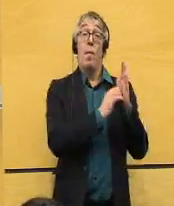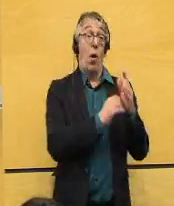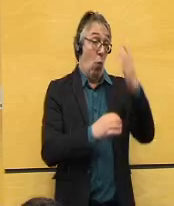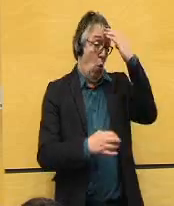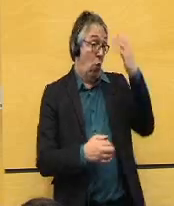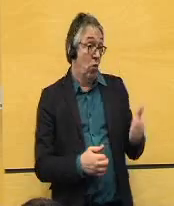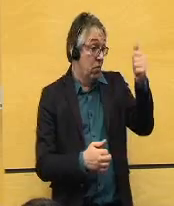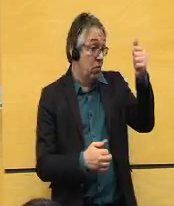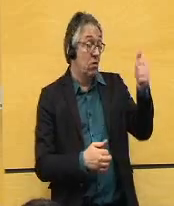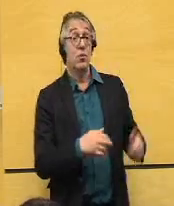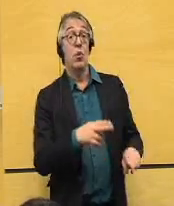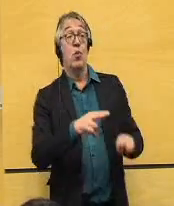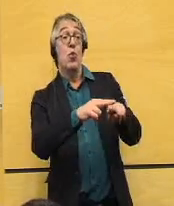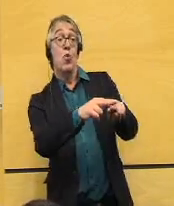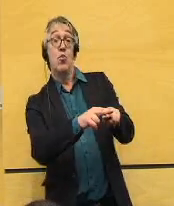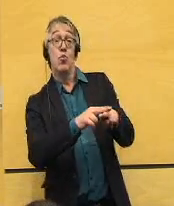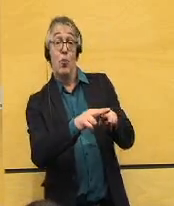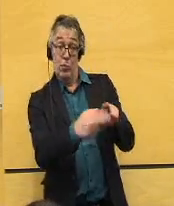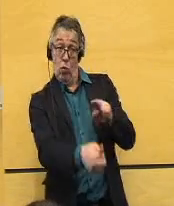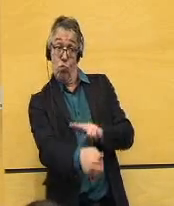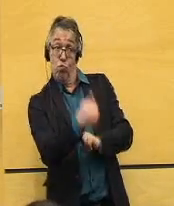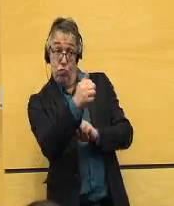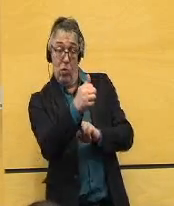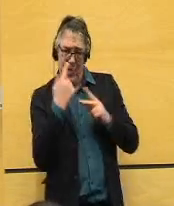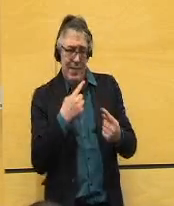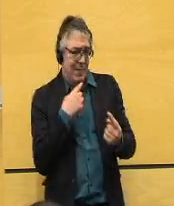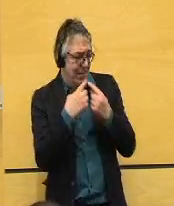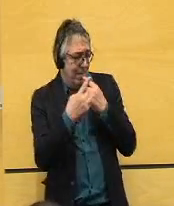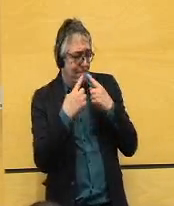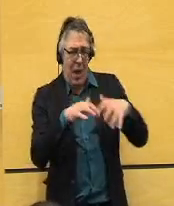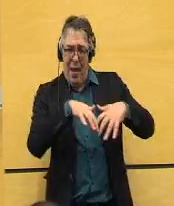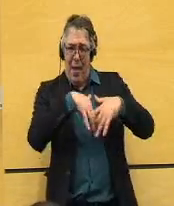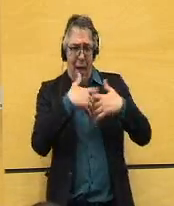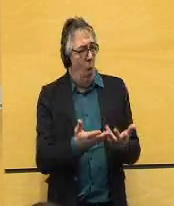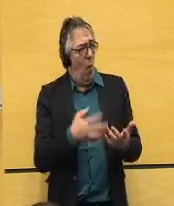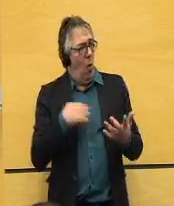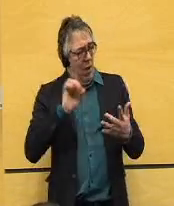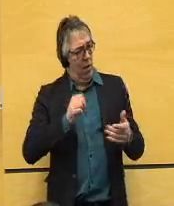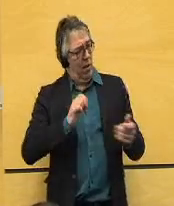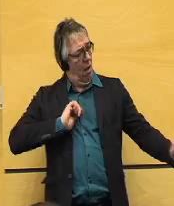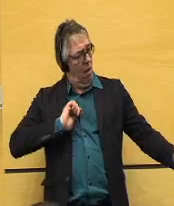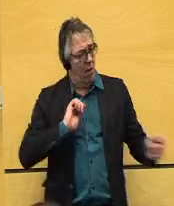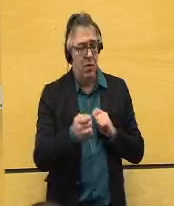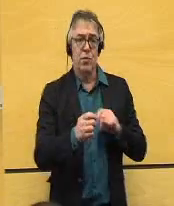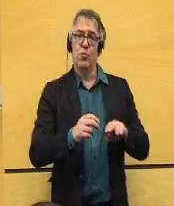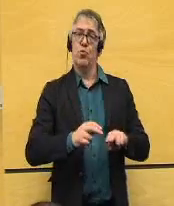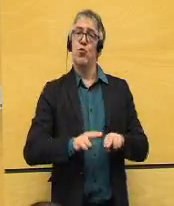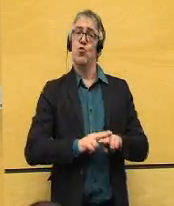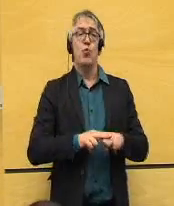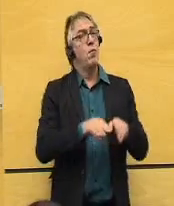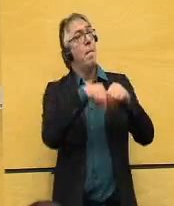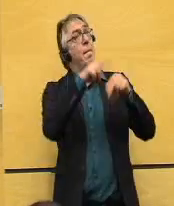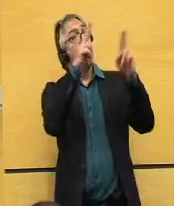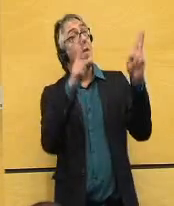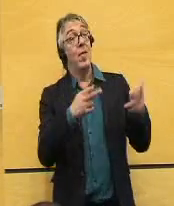case, and particularly in regard to the installation of accessible facilities for persons with